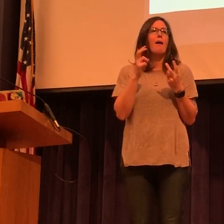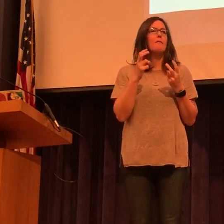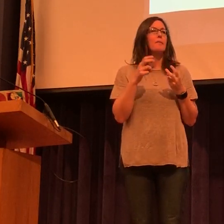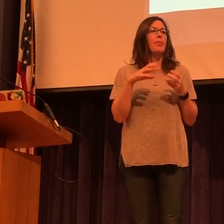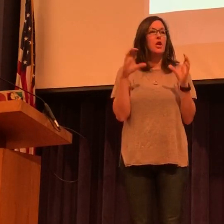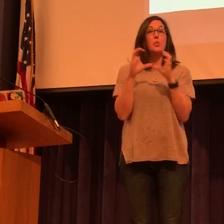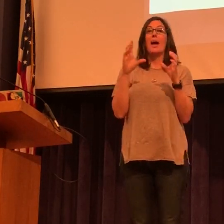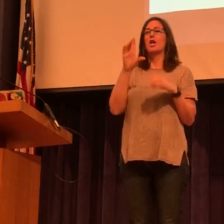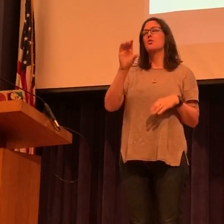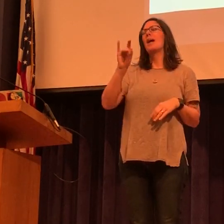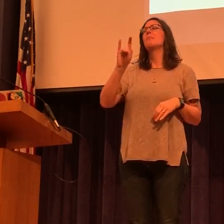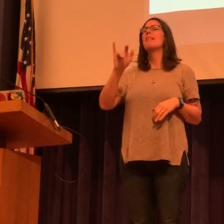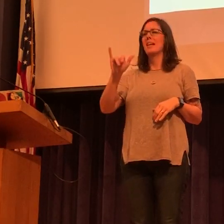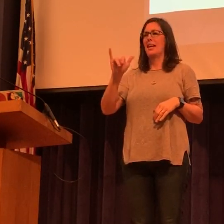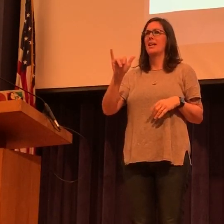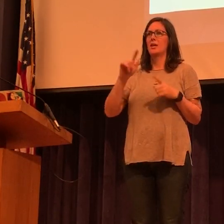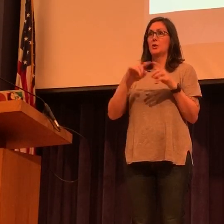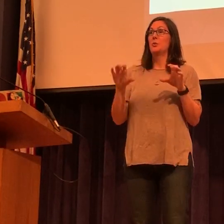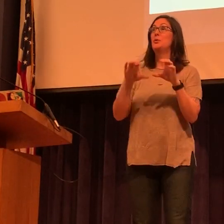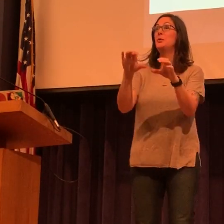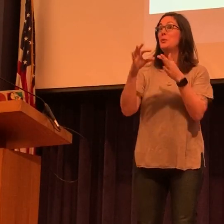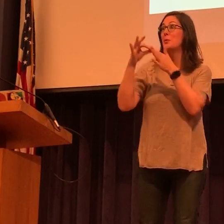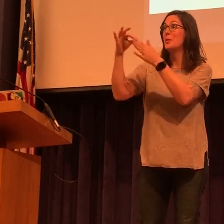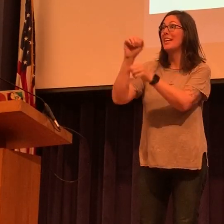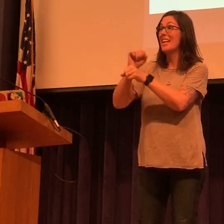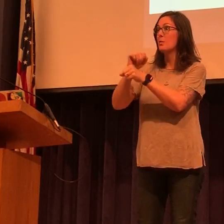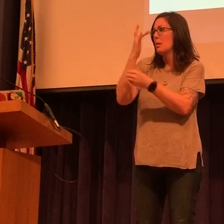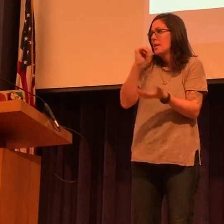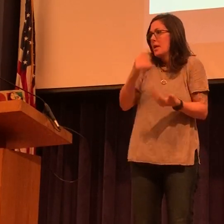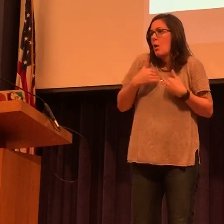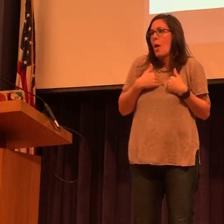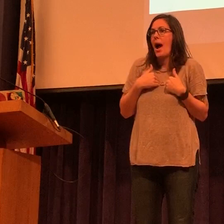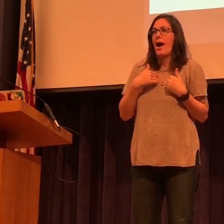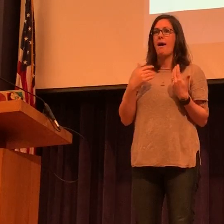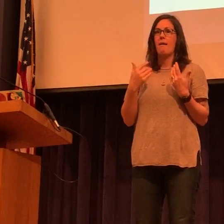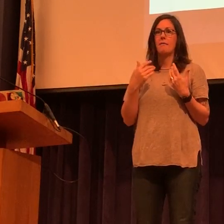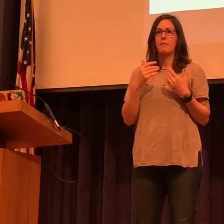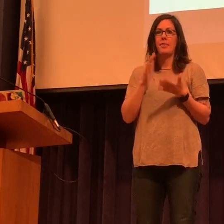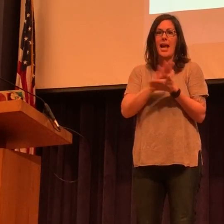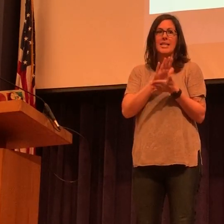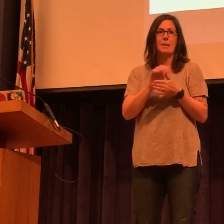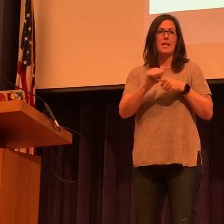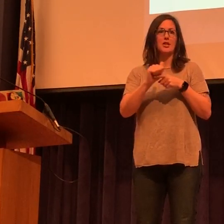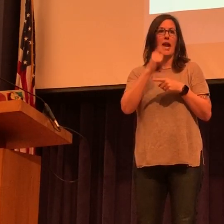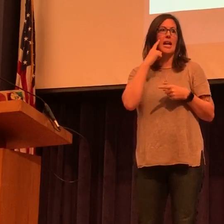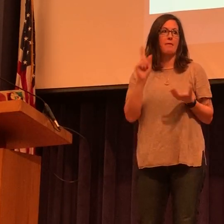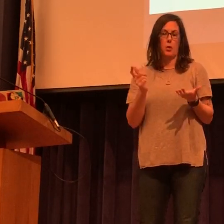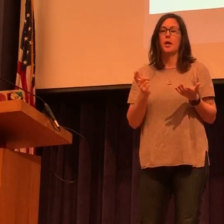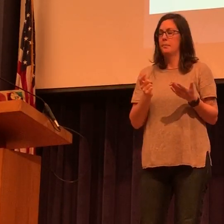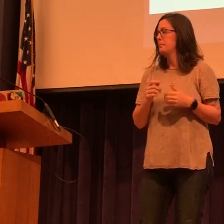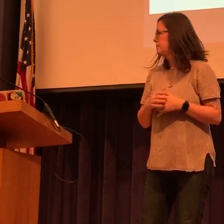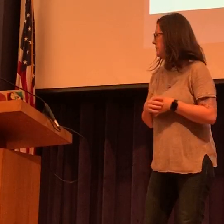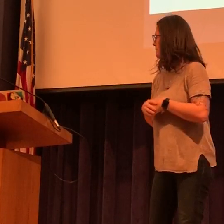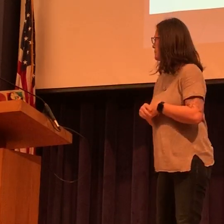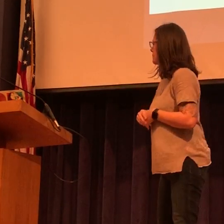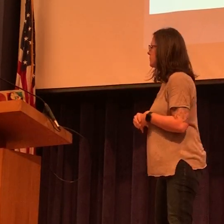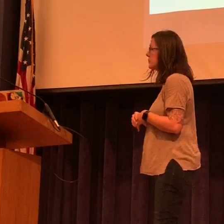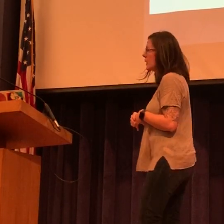This is part of the reason why we don't have the credentials or credibility to lead the work, because we don't have the academic training for